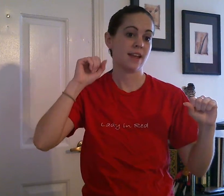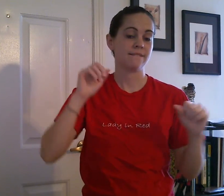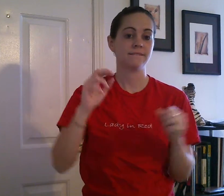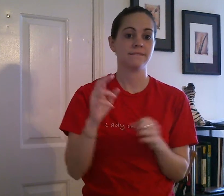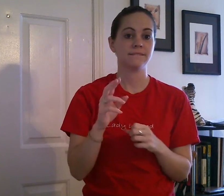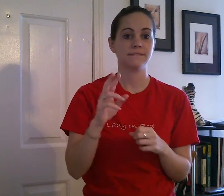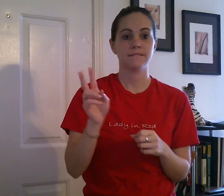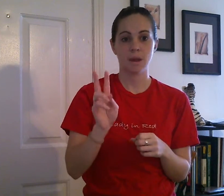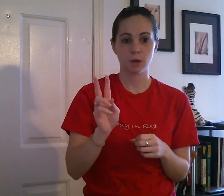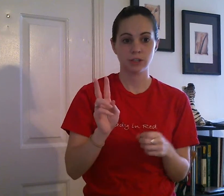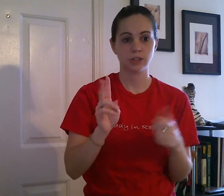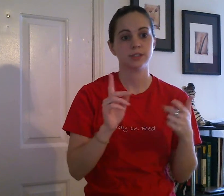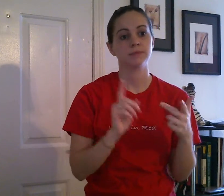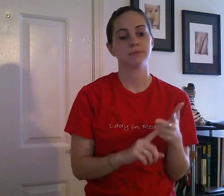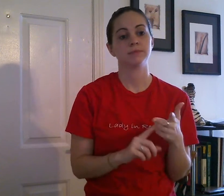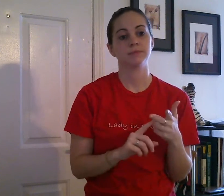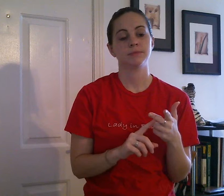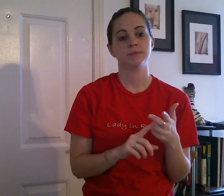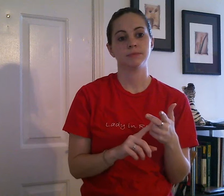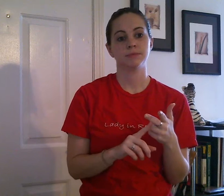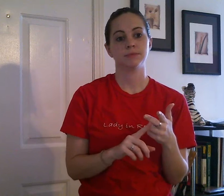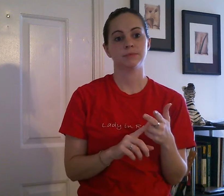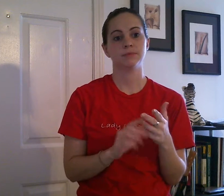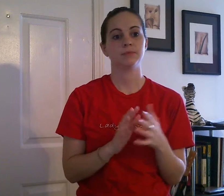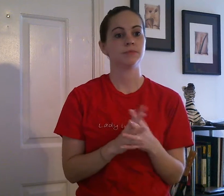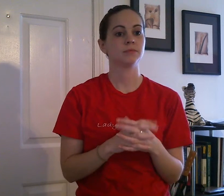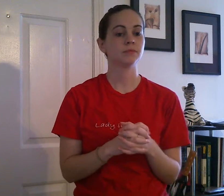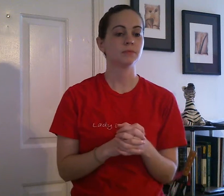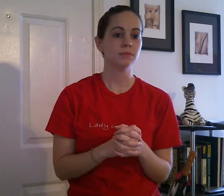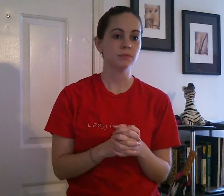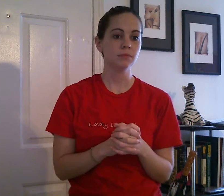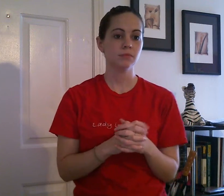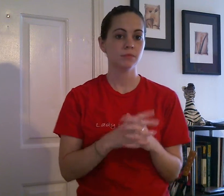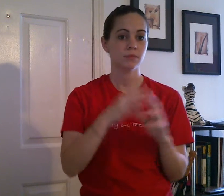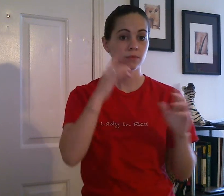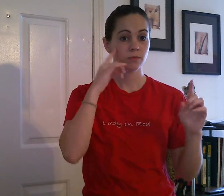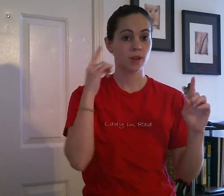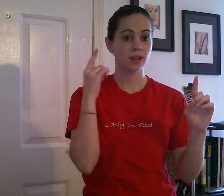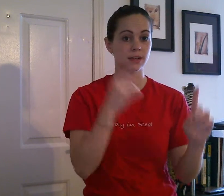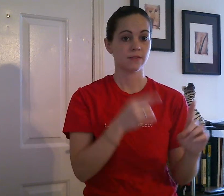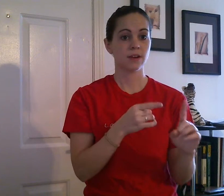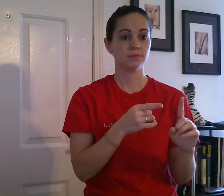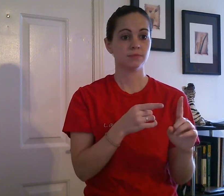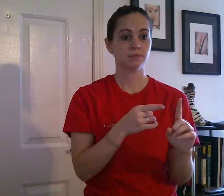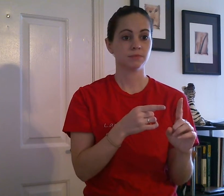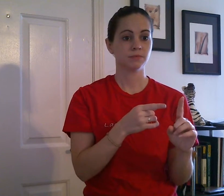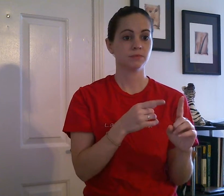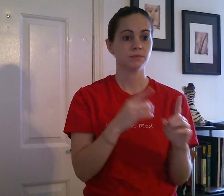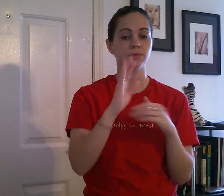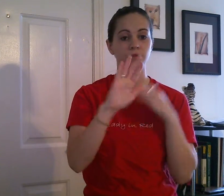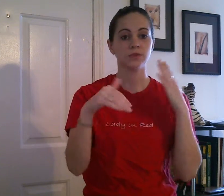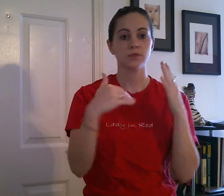tools. However hazards are identified, it is almost certain that for any one activity, there will be